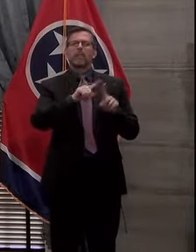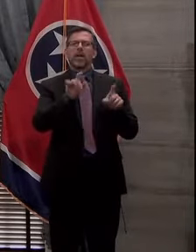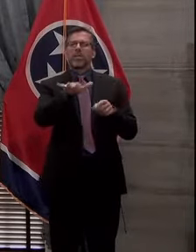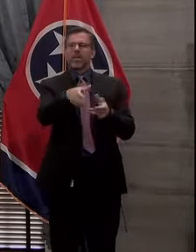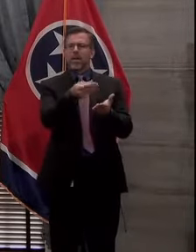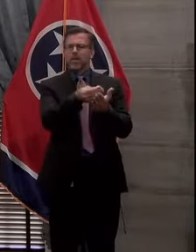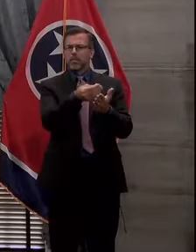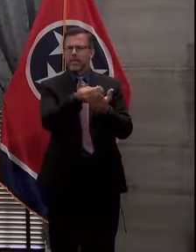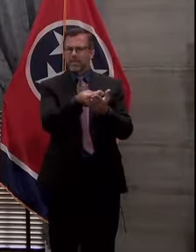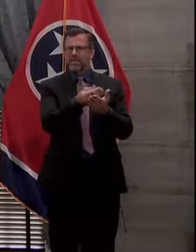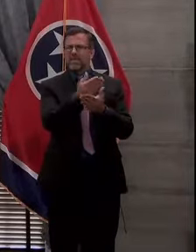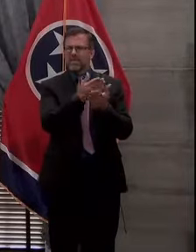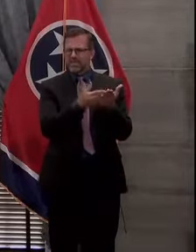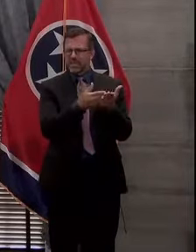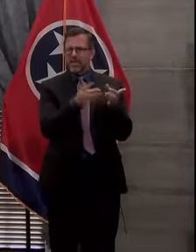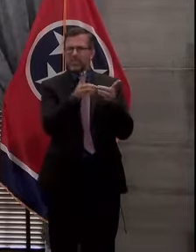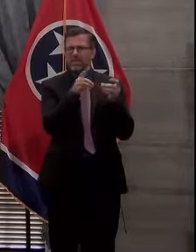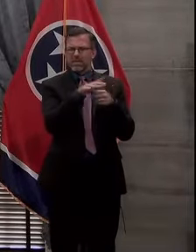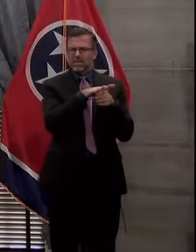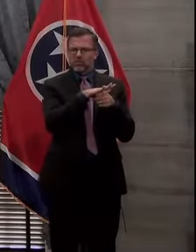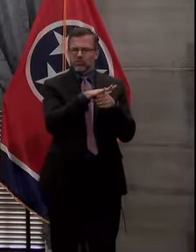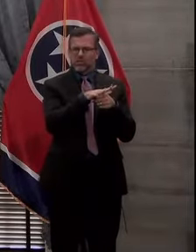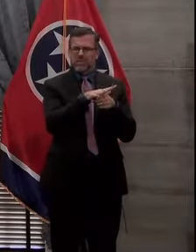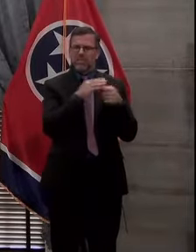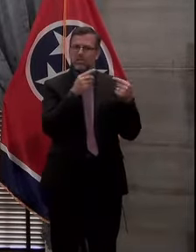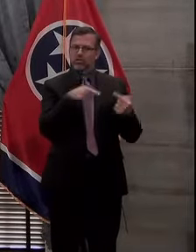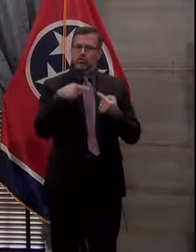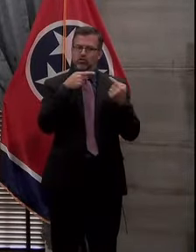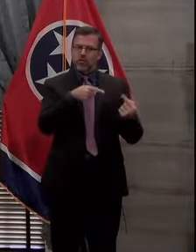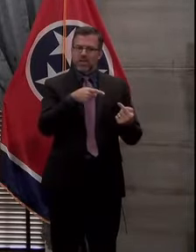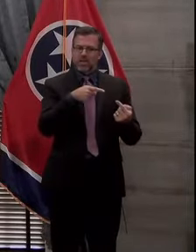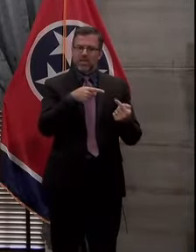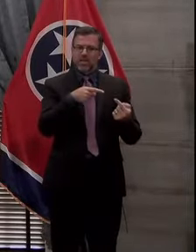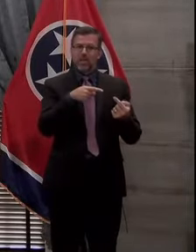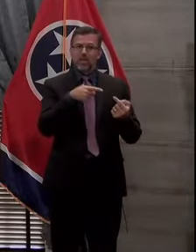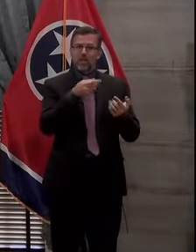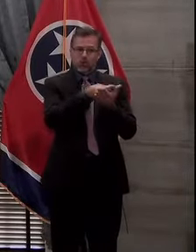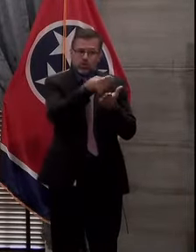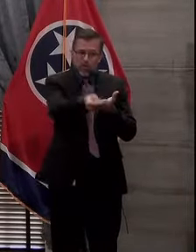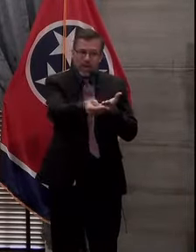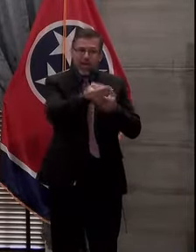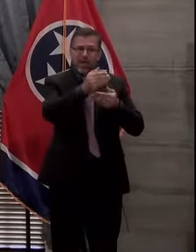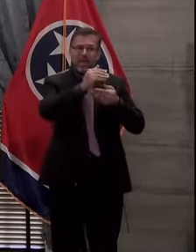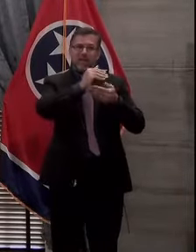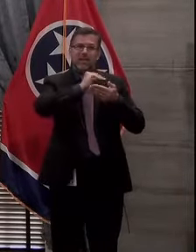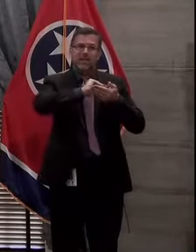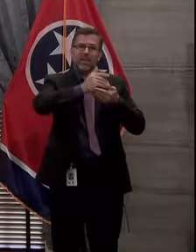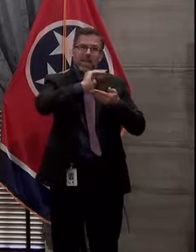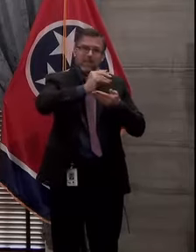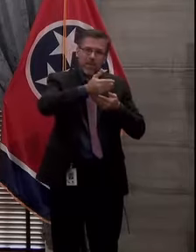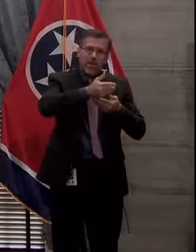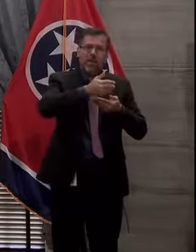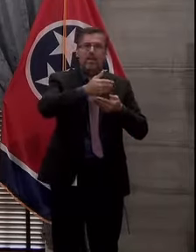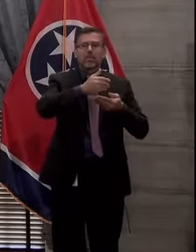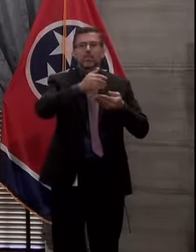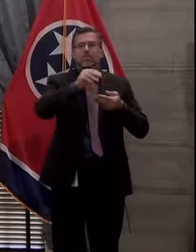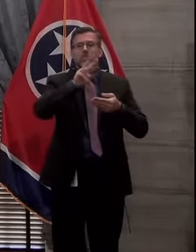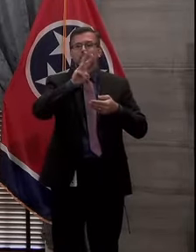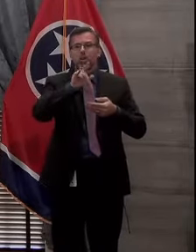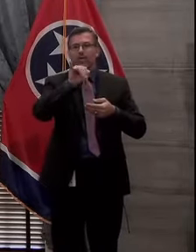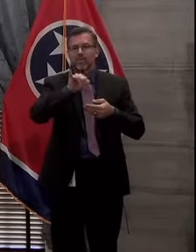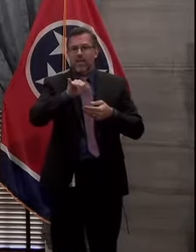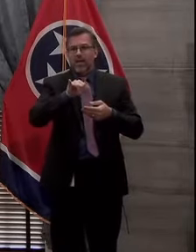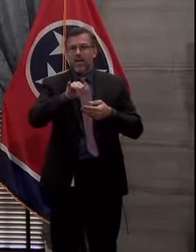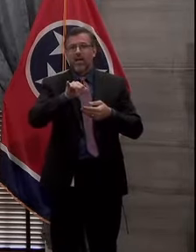districts that are having issues getting actual physical MiFis and laptops. Metro Nashville schools won't have all of their laptops